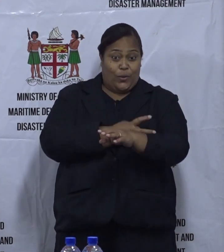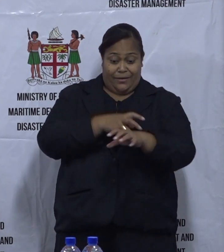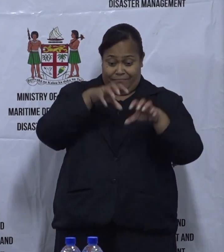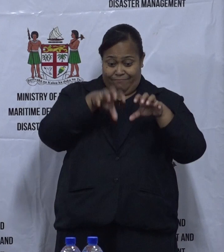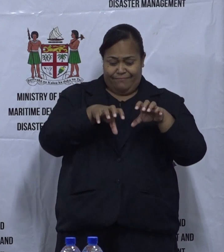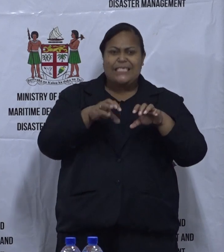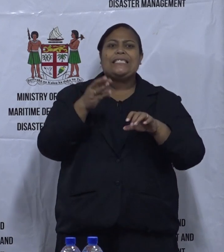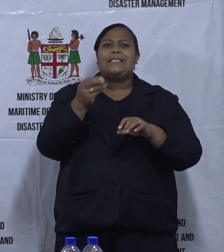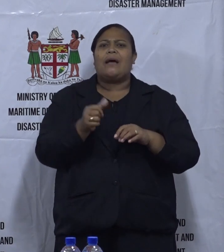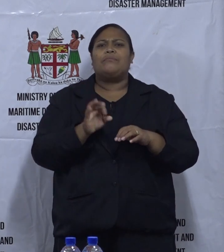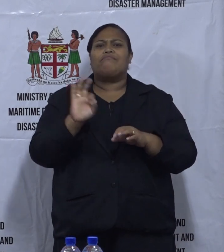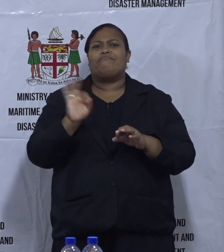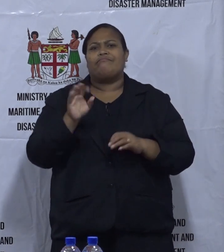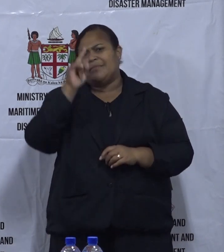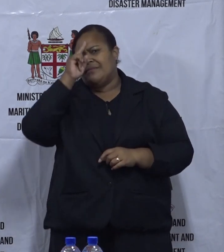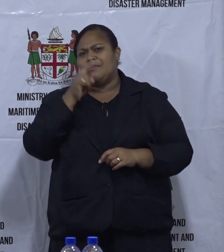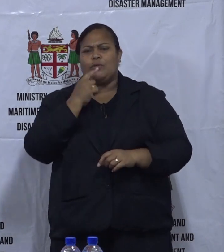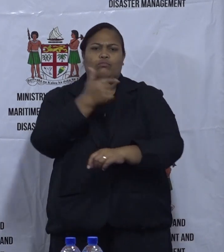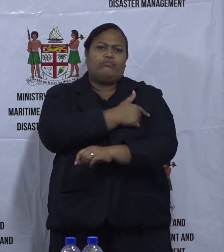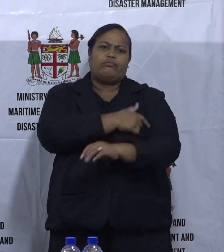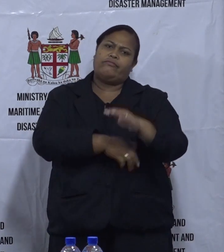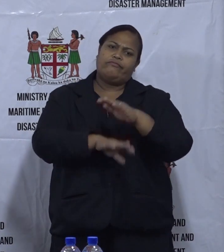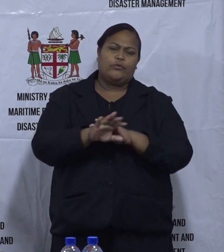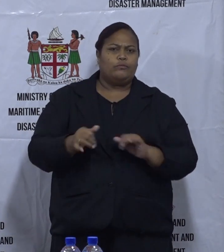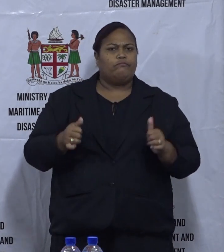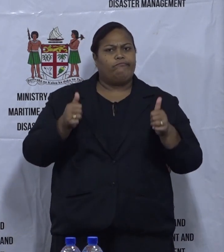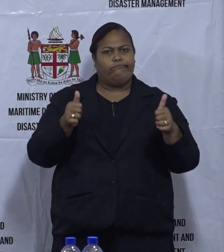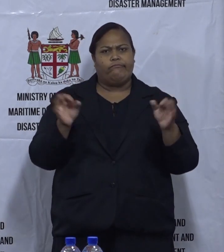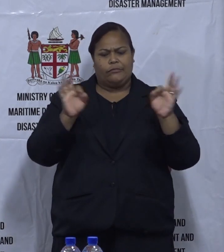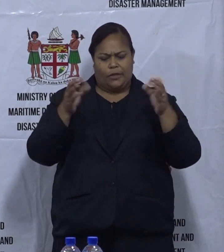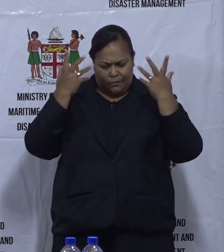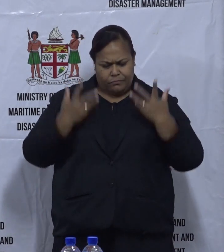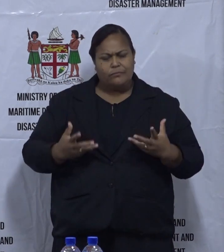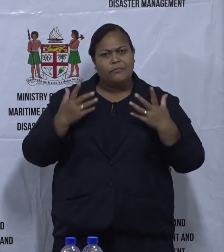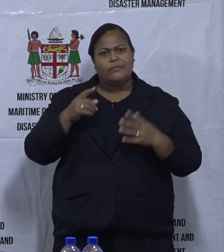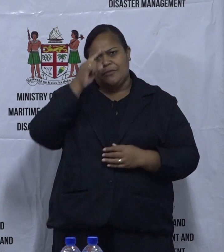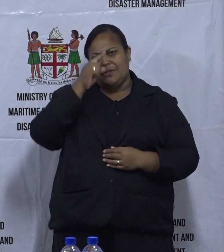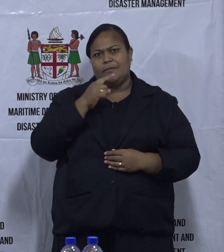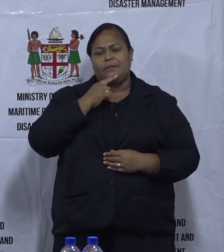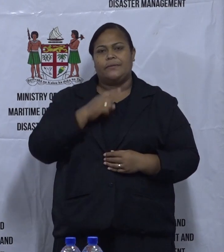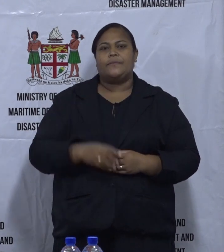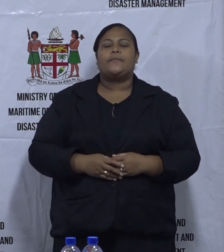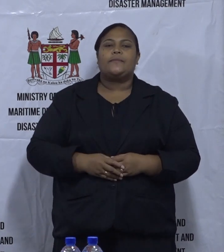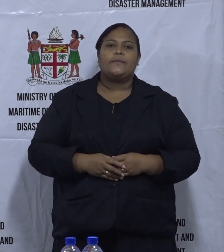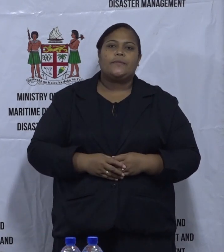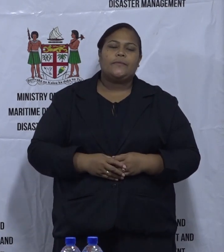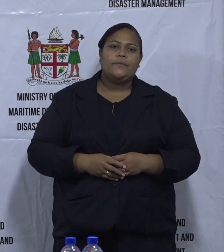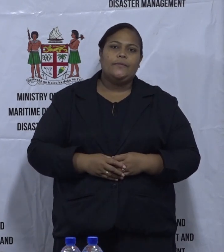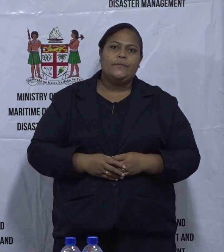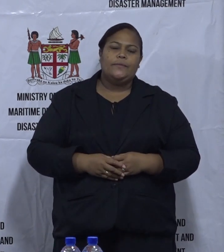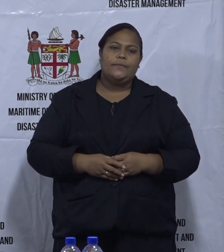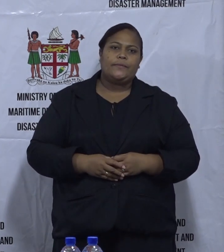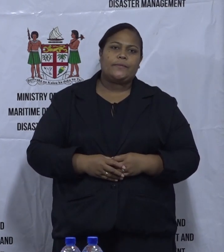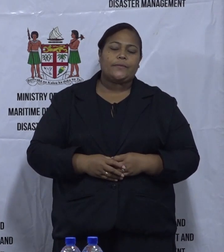are asymptomatic and those that probably don't have any indications of COVID as well. And of